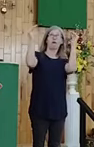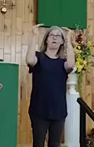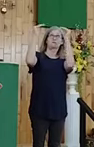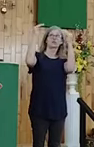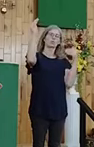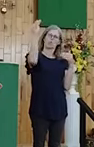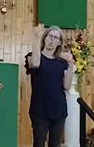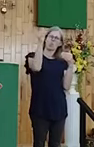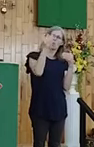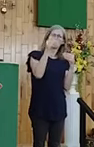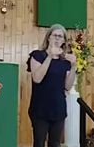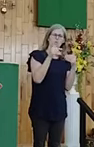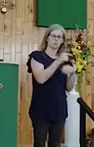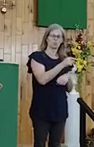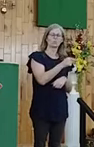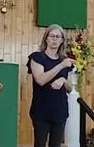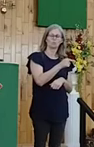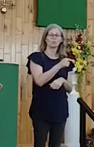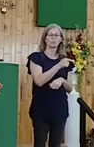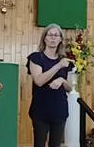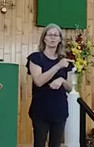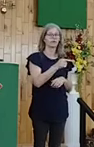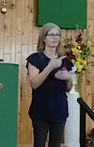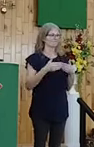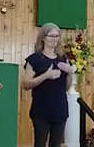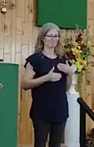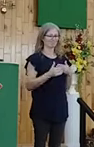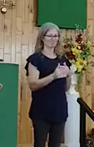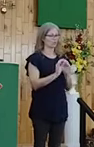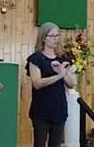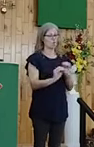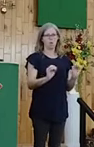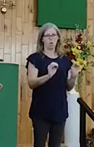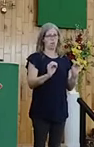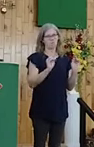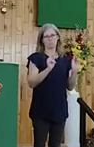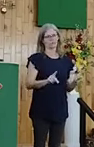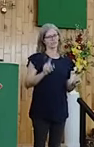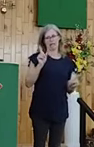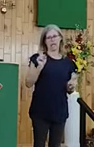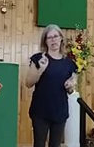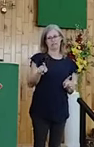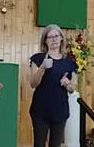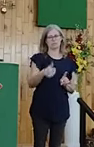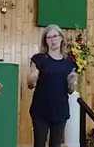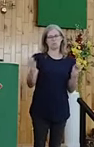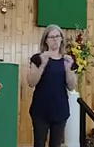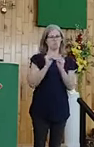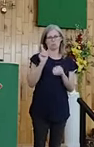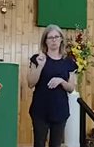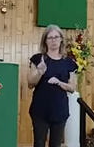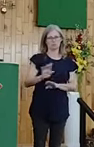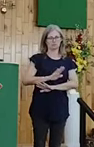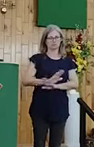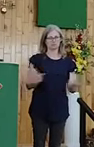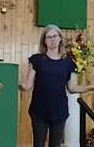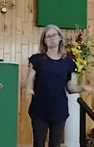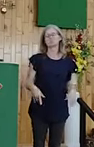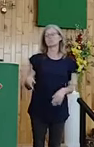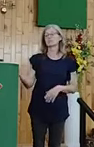God." And no one dared to ask him any more questions.